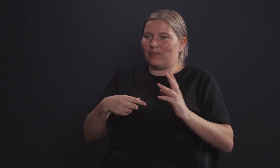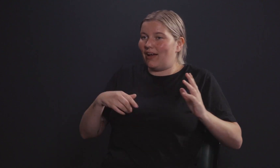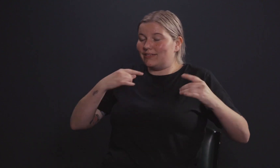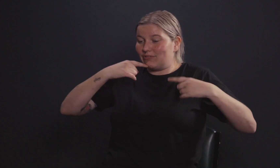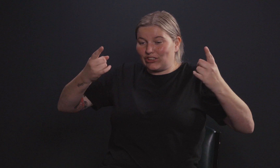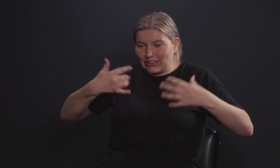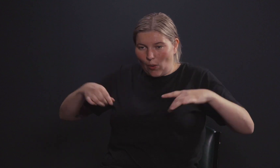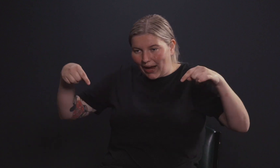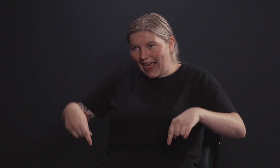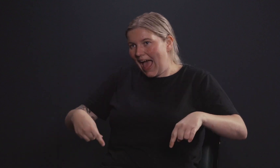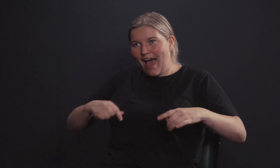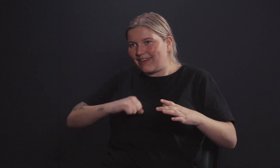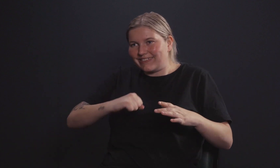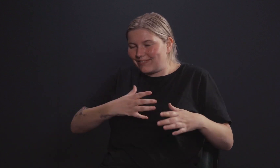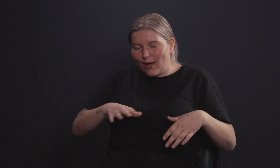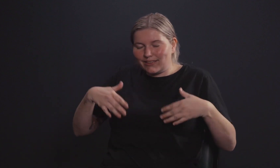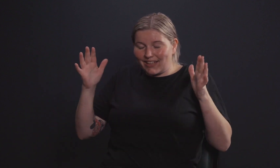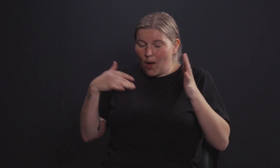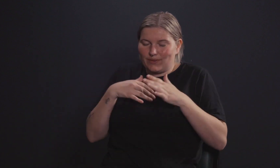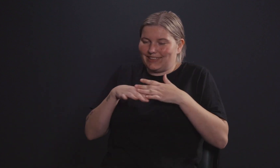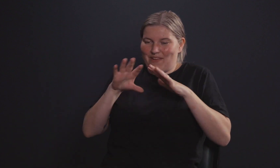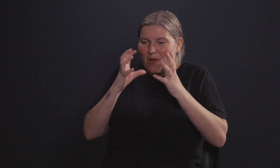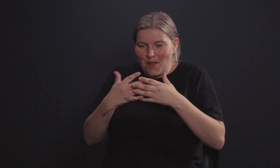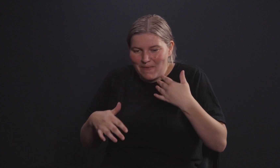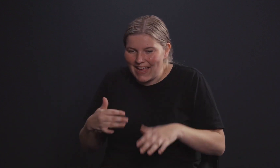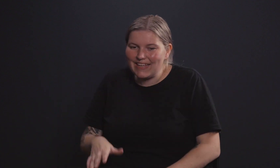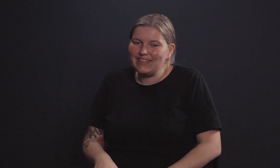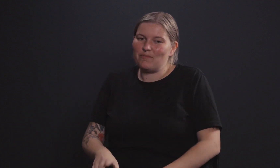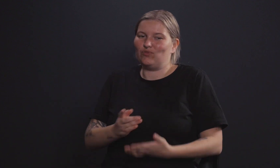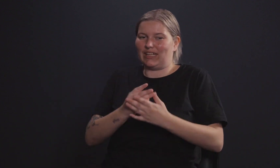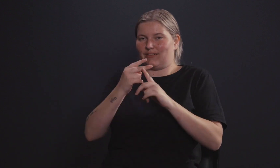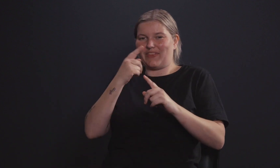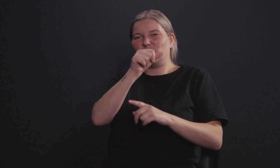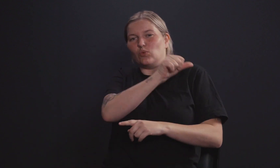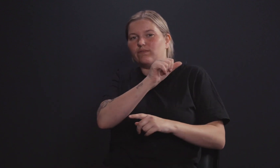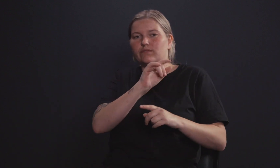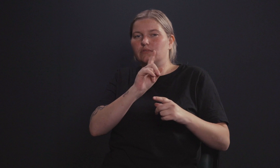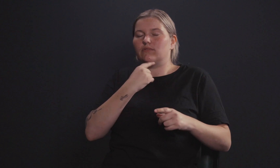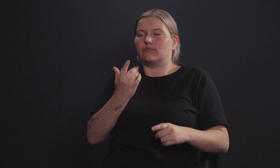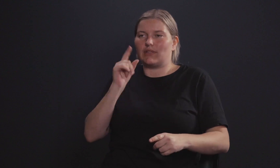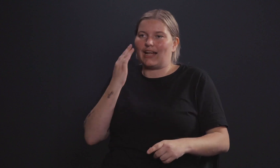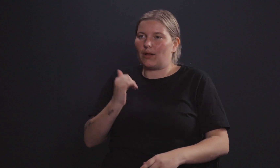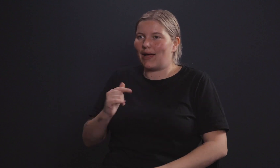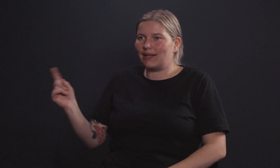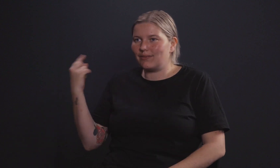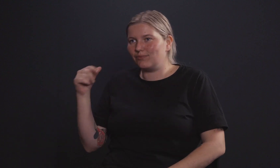care. I was in a world of pain and I just wanted it done. Looking back, I really should have insisted that they went and got the